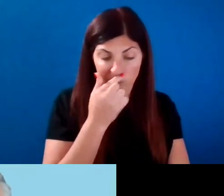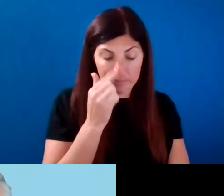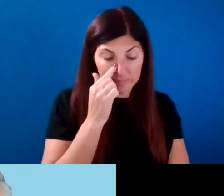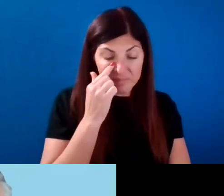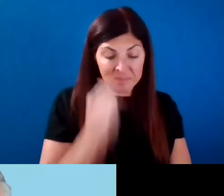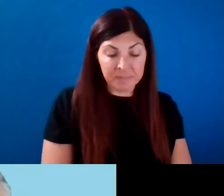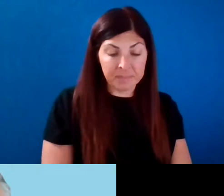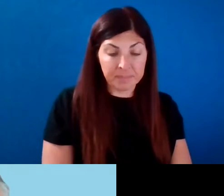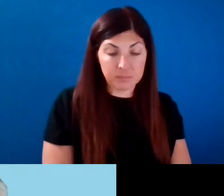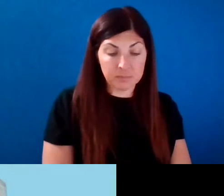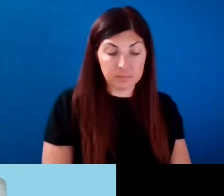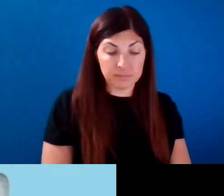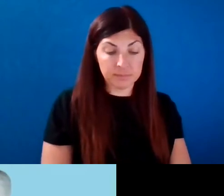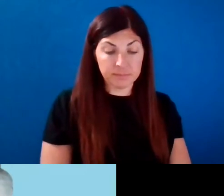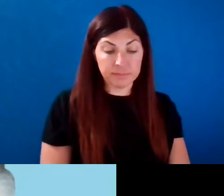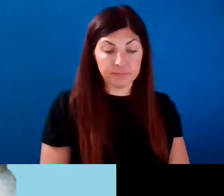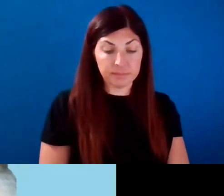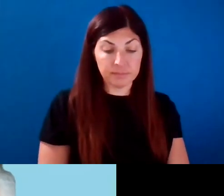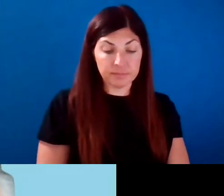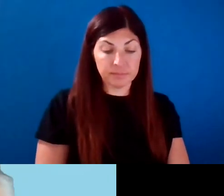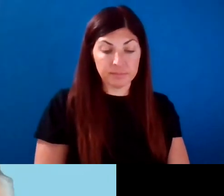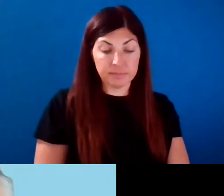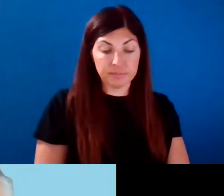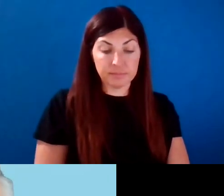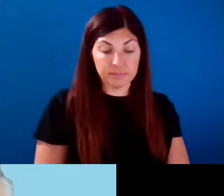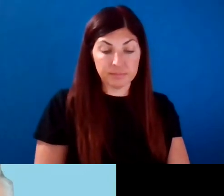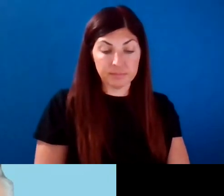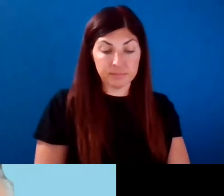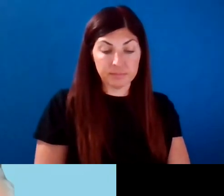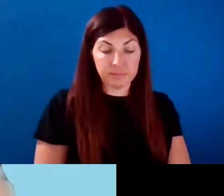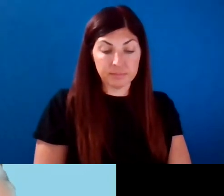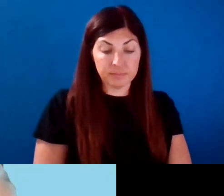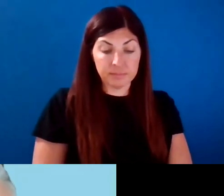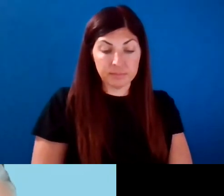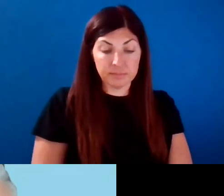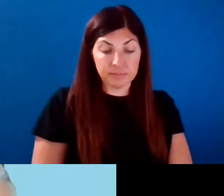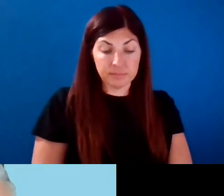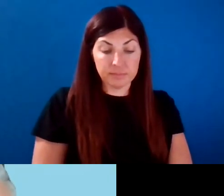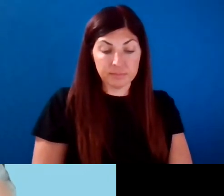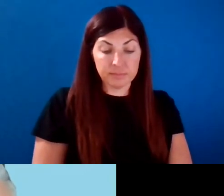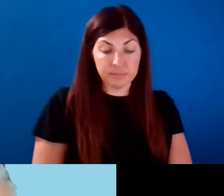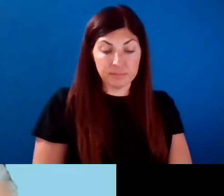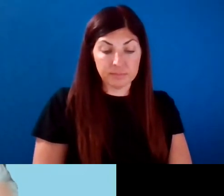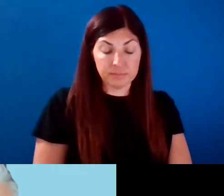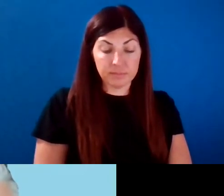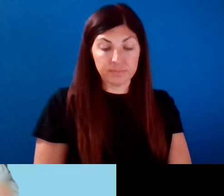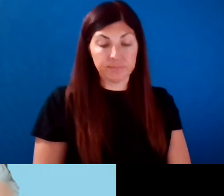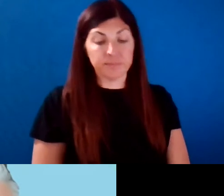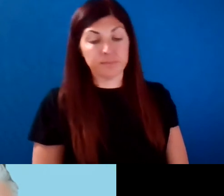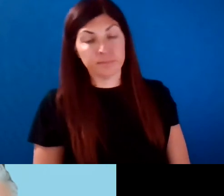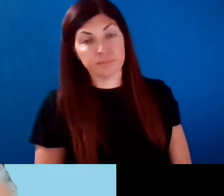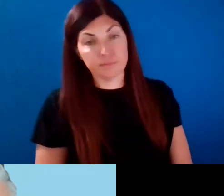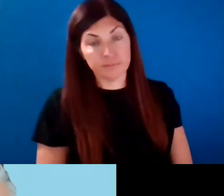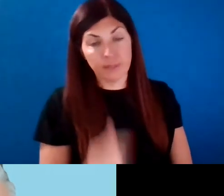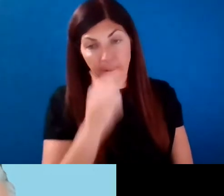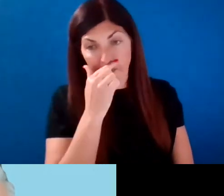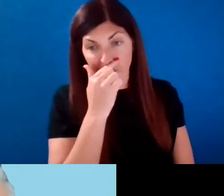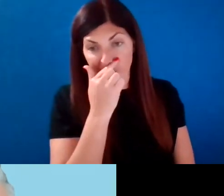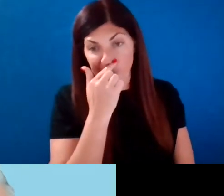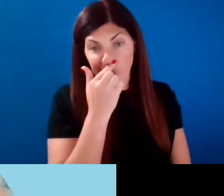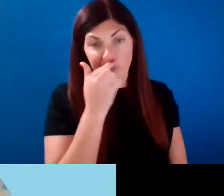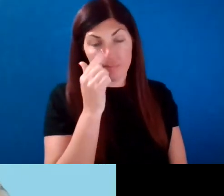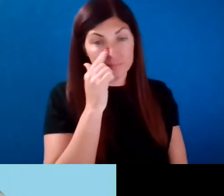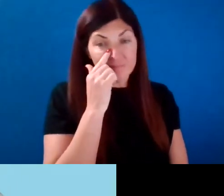We'll give her just a second to connect in and turn on a mic and a camera.